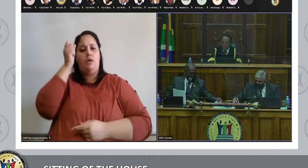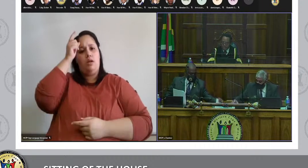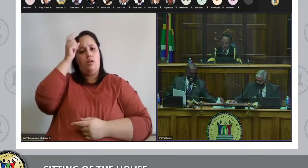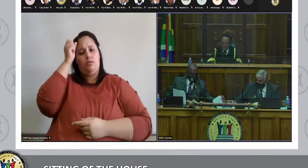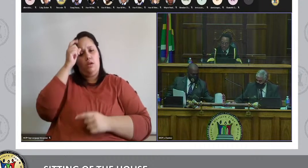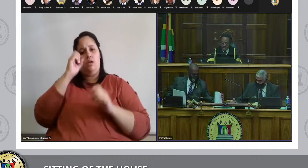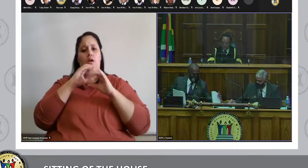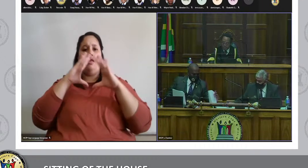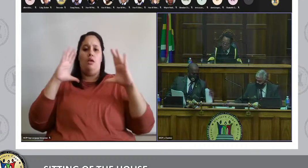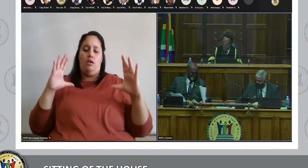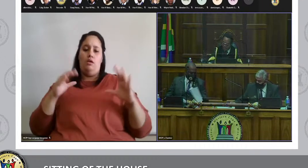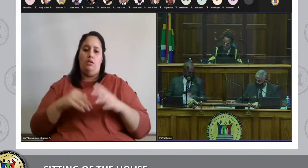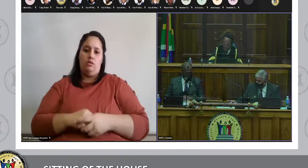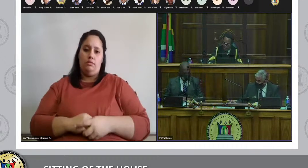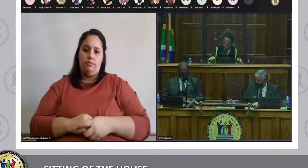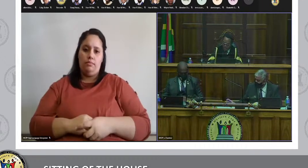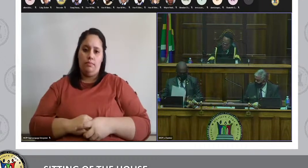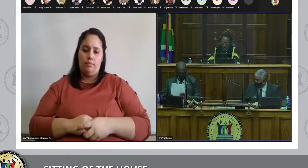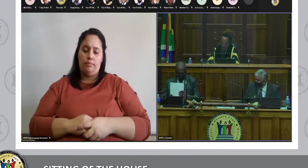this is the